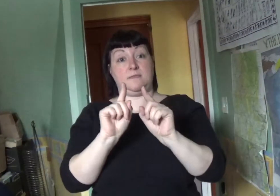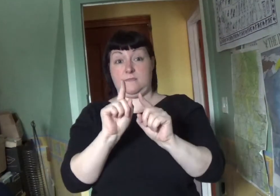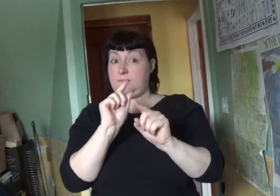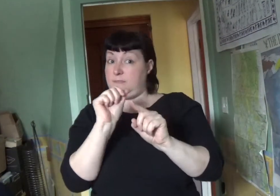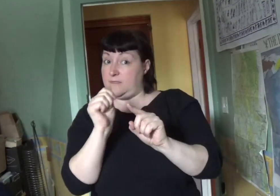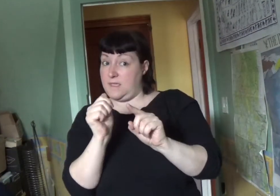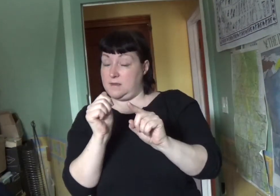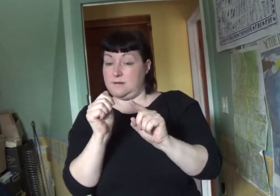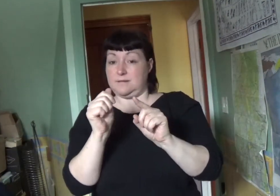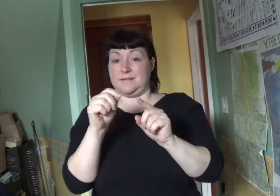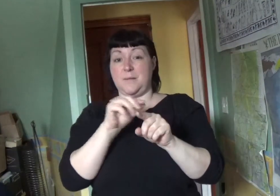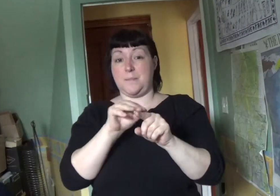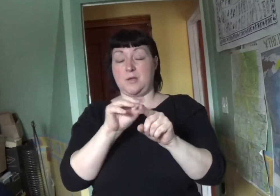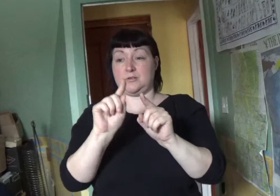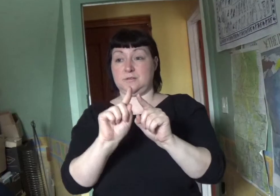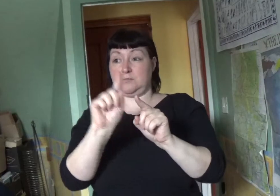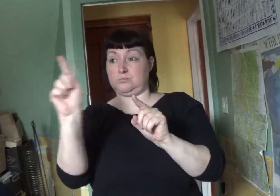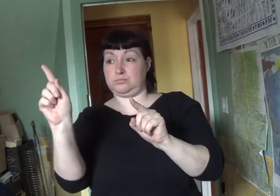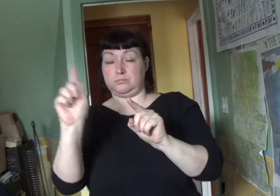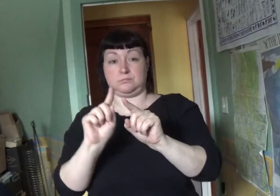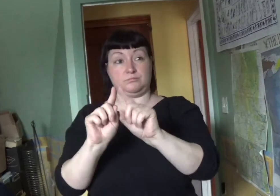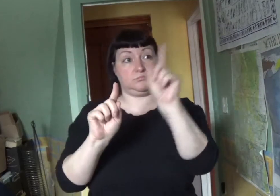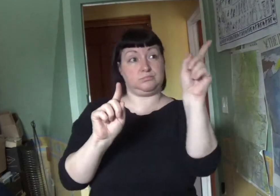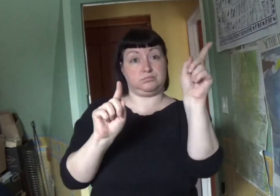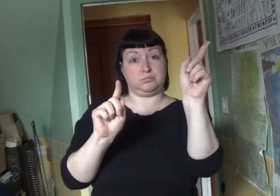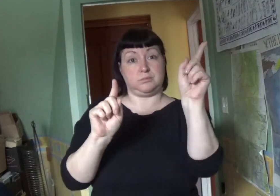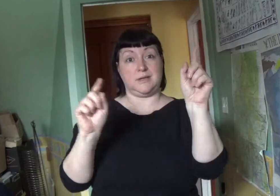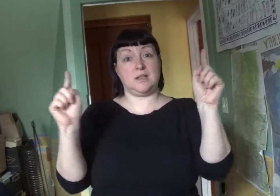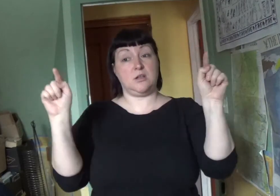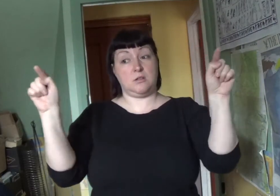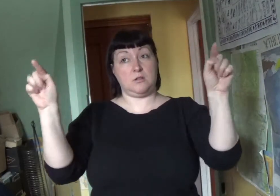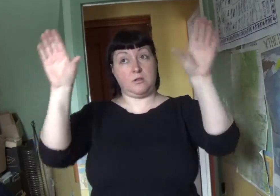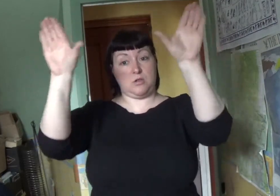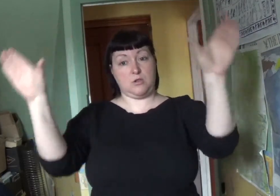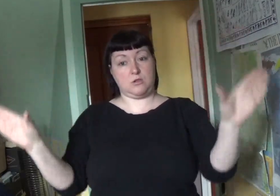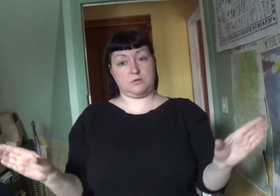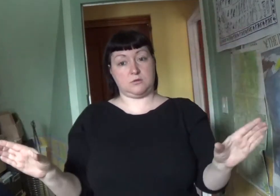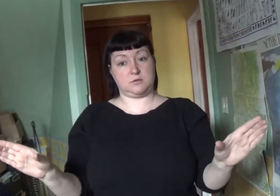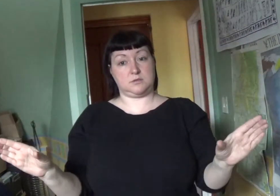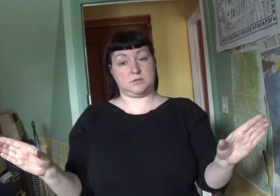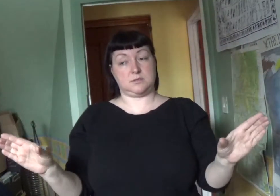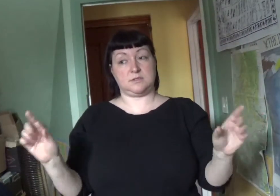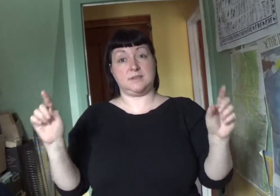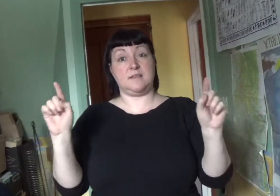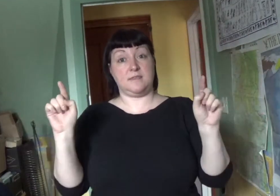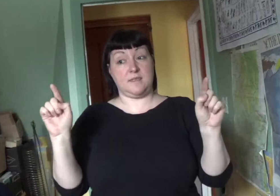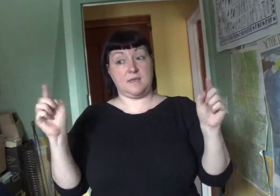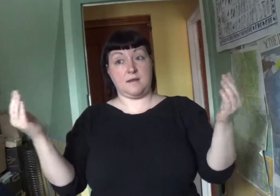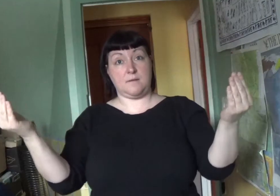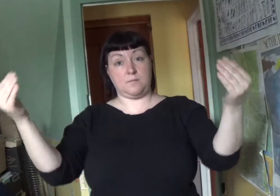back from the right lung and the left lung and gets pushed back into the heart and then gets squeezed through